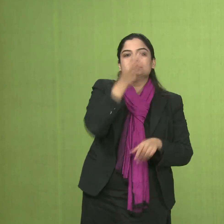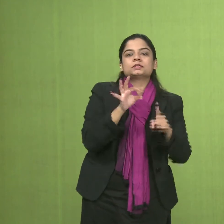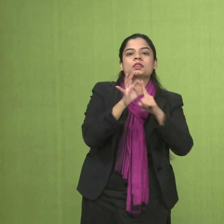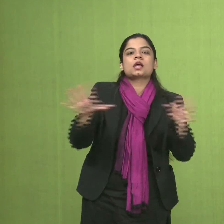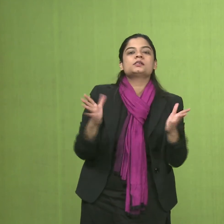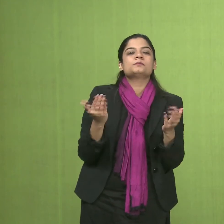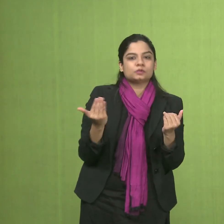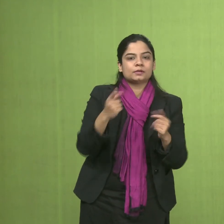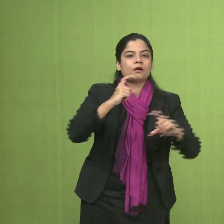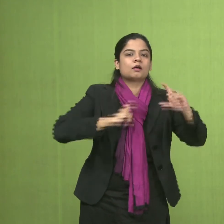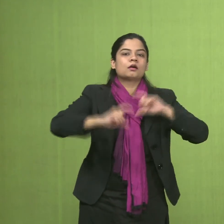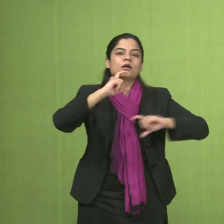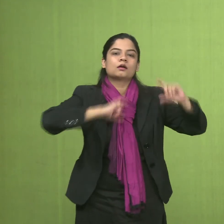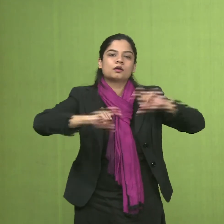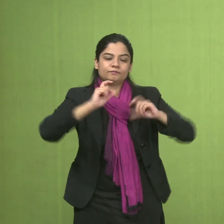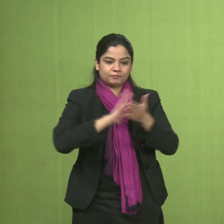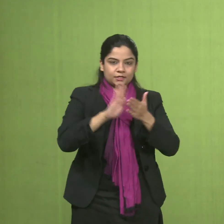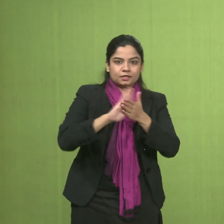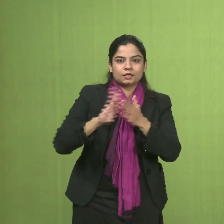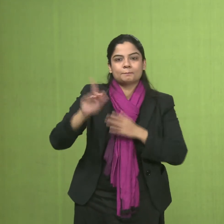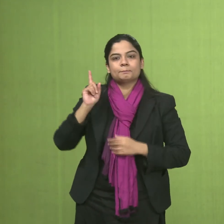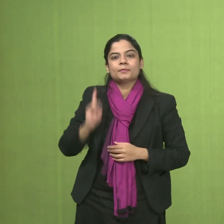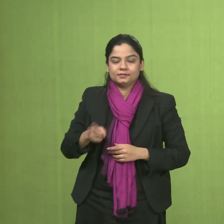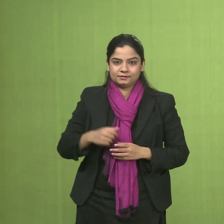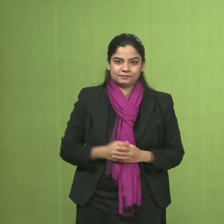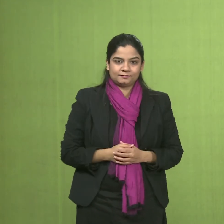because you can easily get electric shock. Do not touch it with barefoot also.